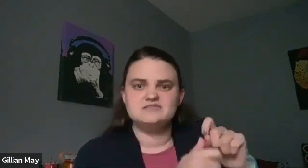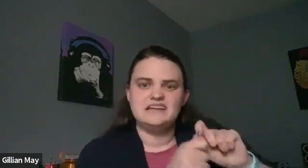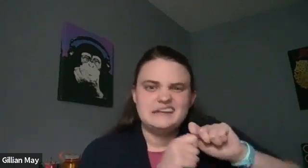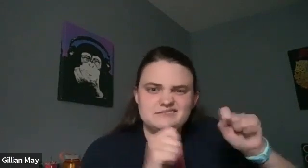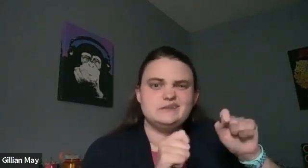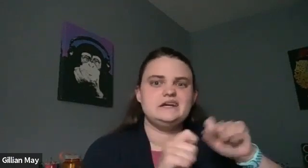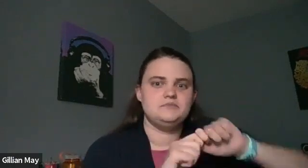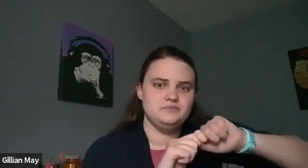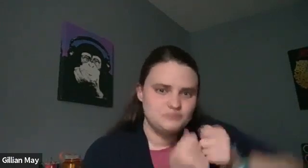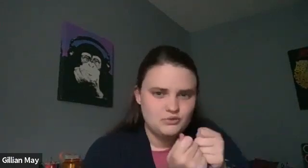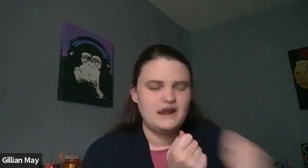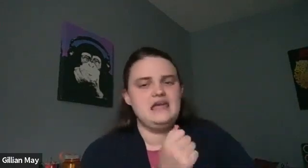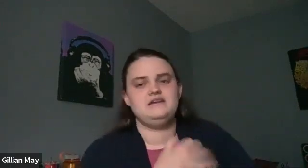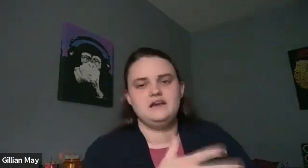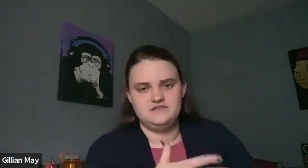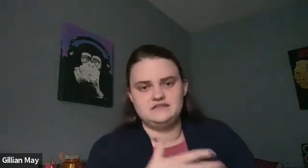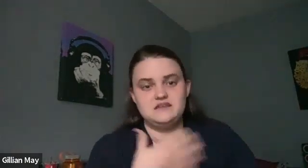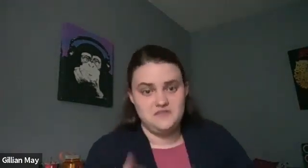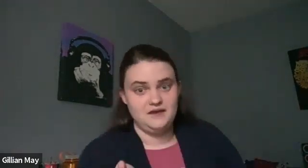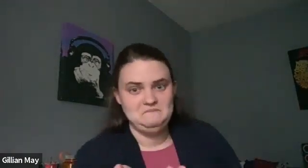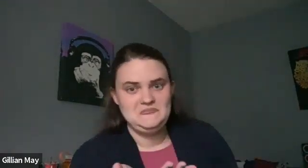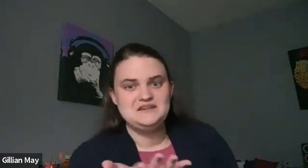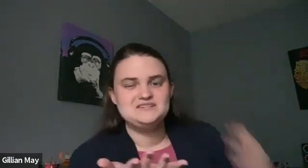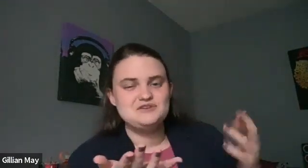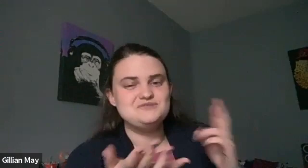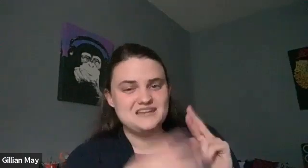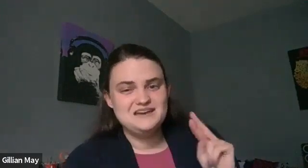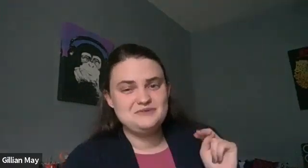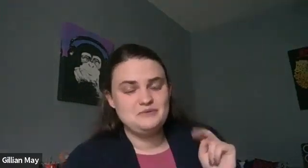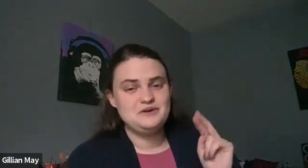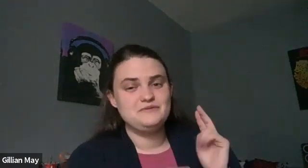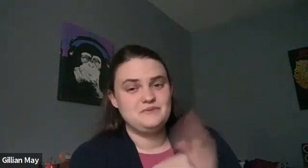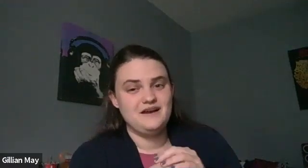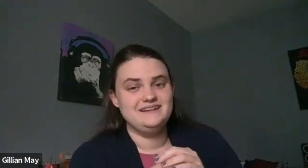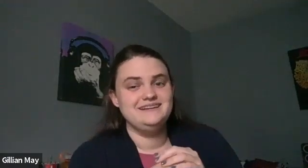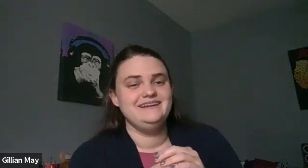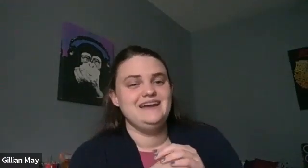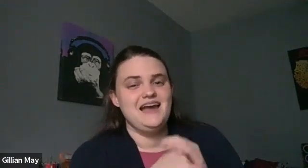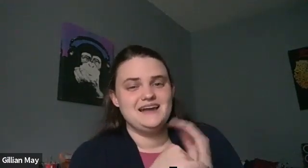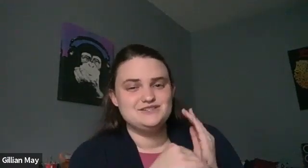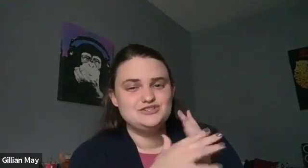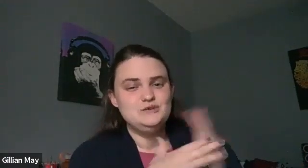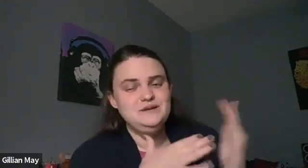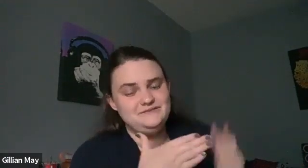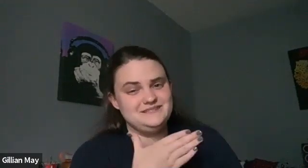like rip, break, kind of things like that. So the word for run has so many different